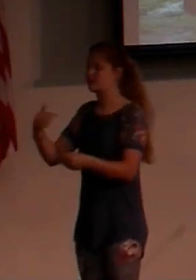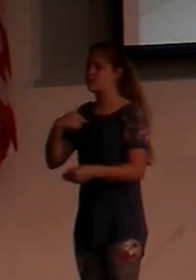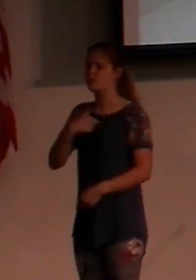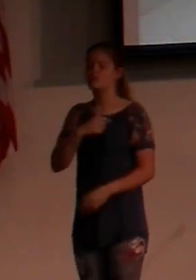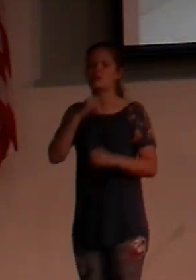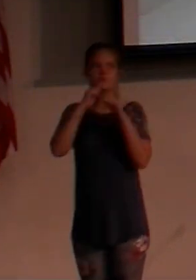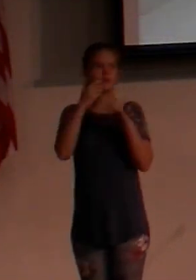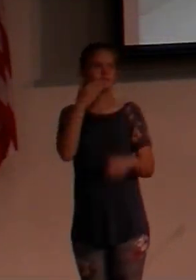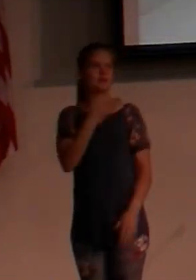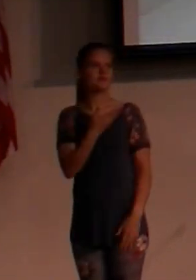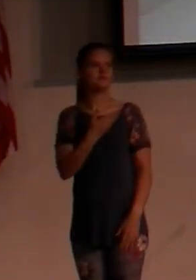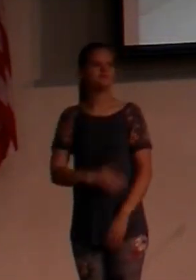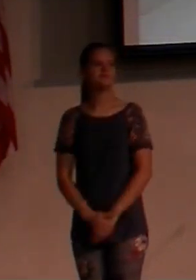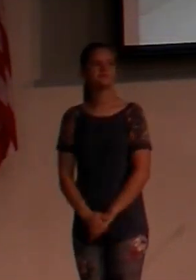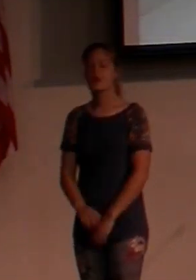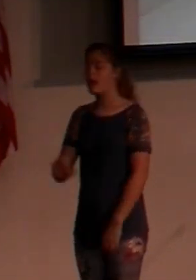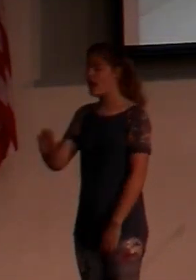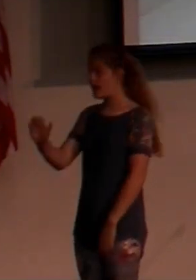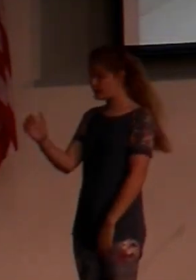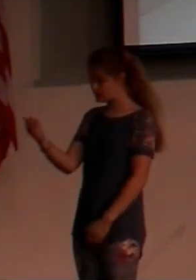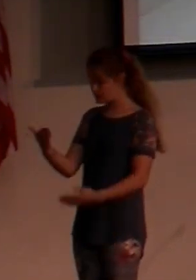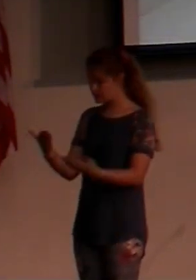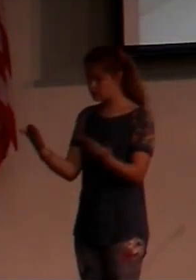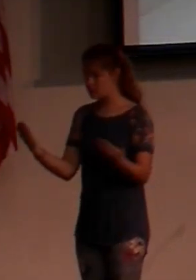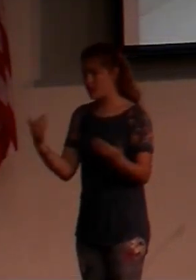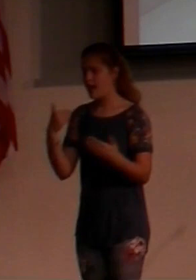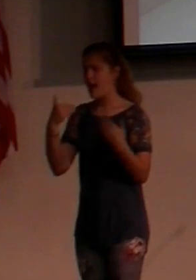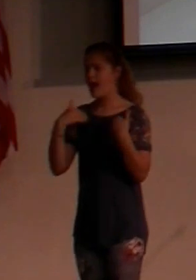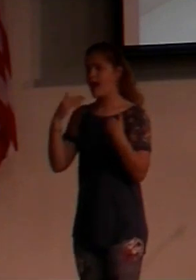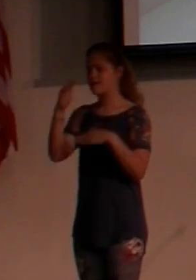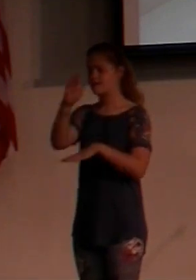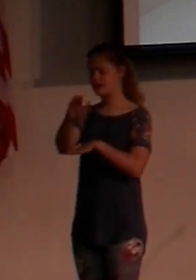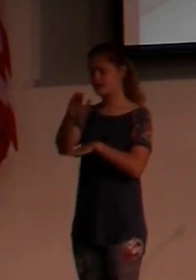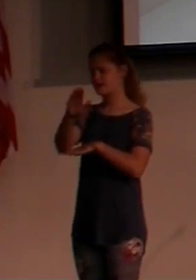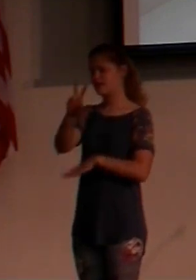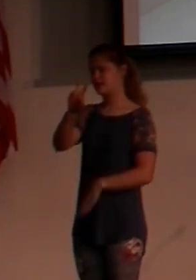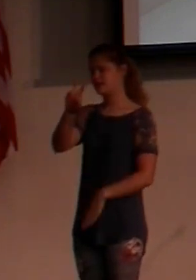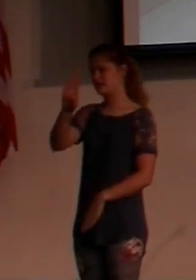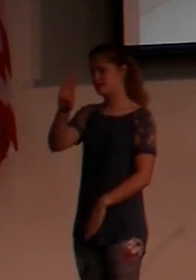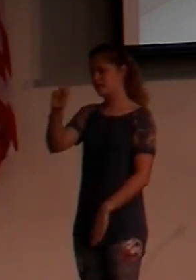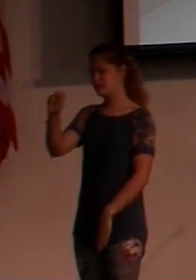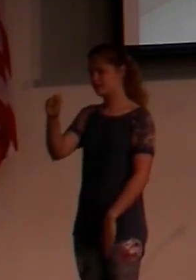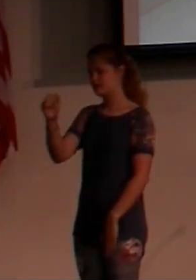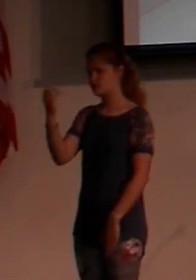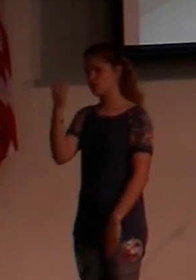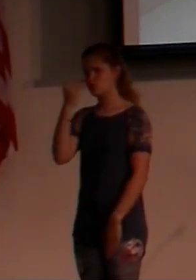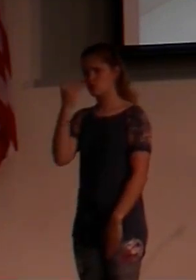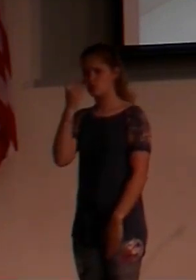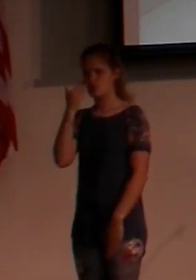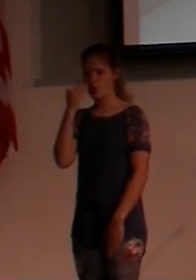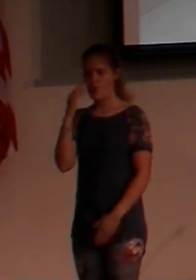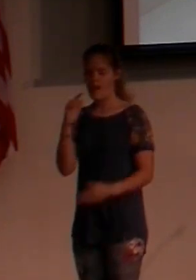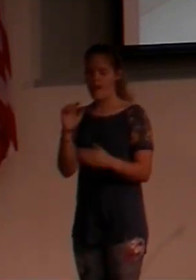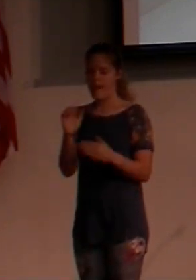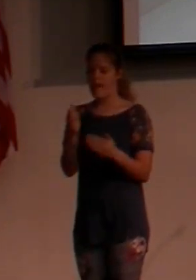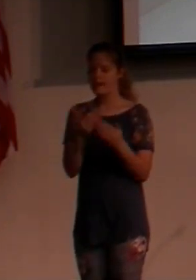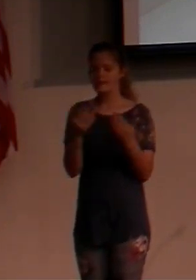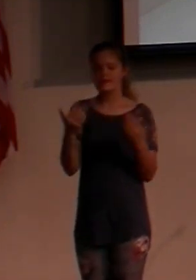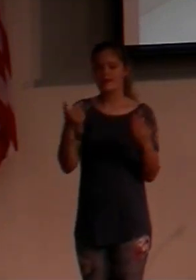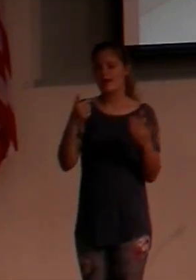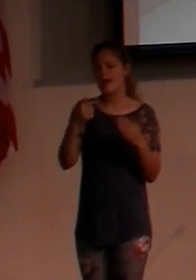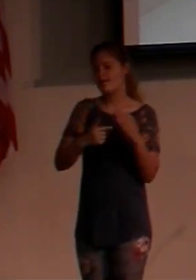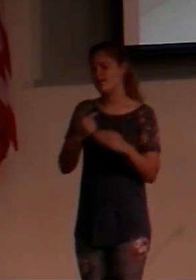on this trip. The other thing is we had an evening VBS. If you know anything about me, you know how much I